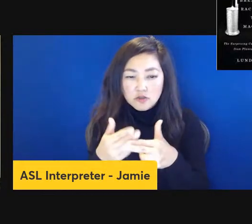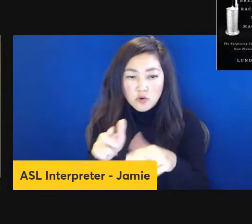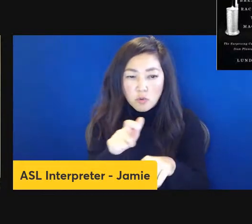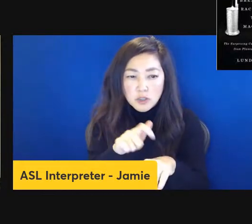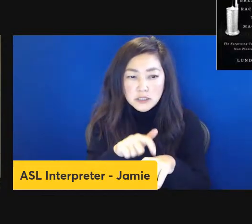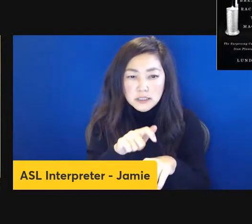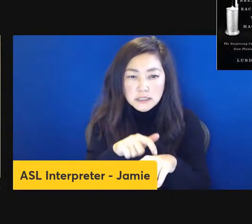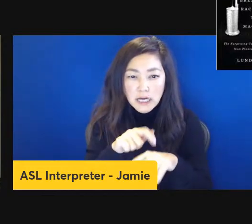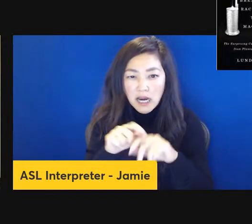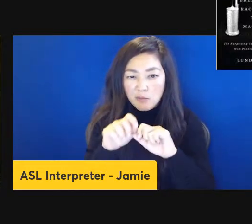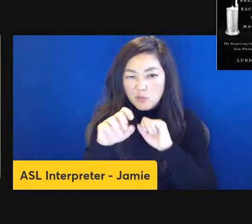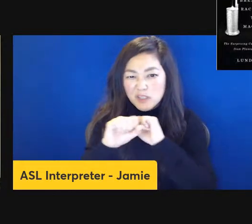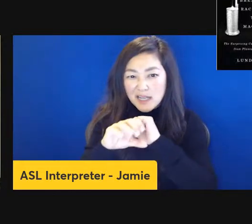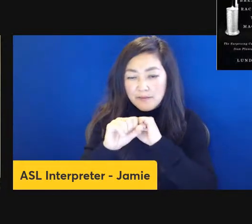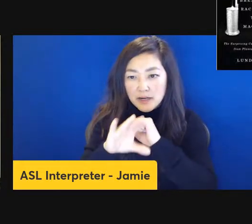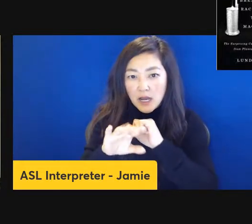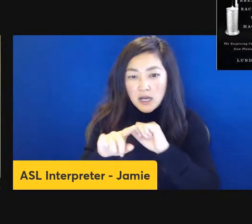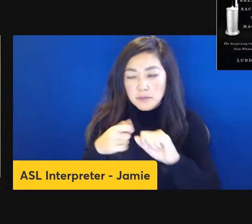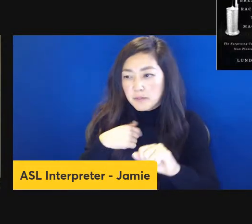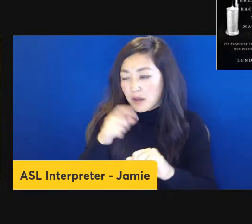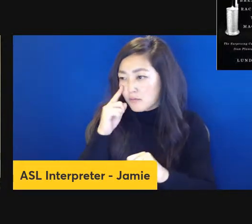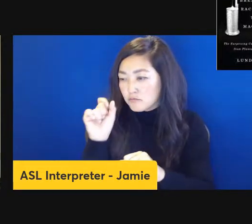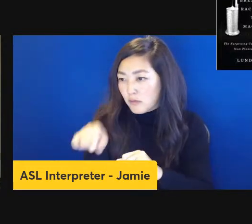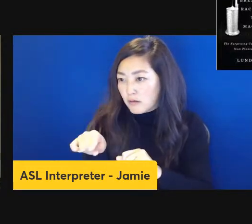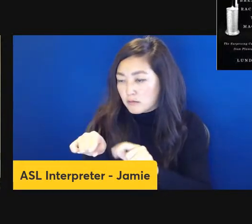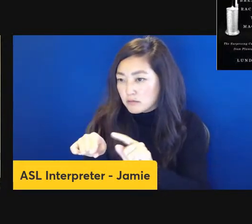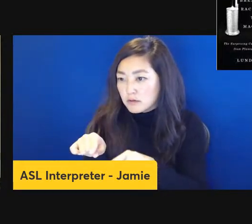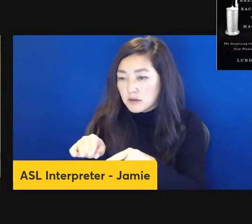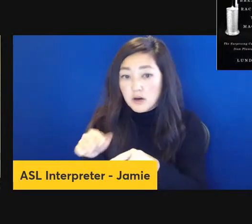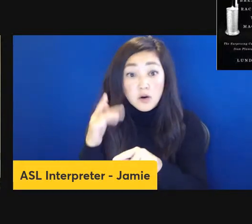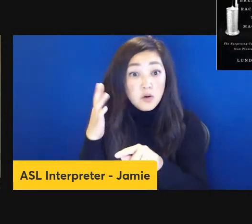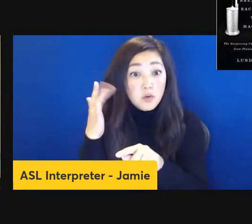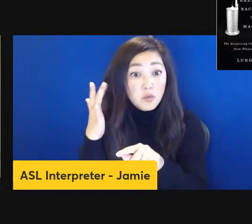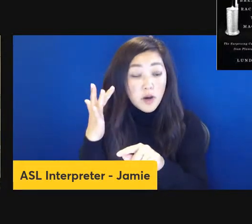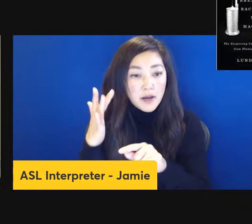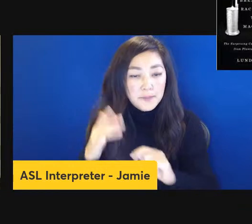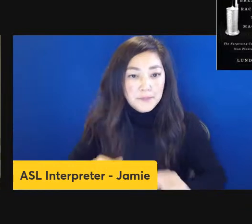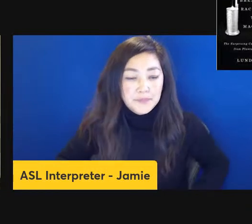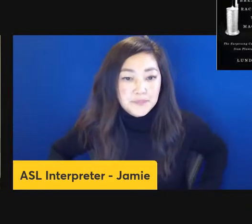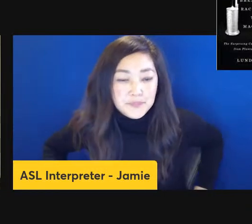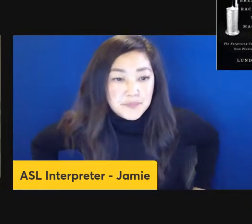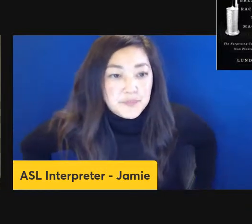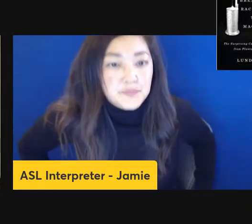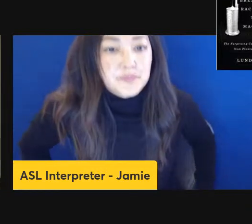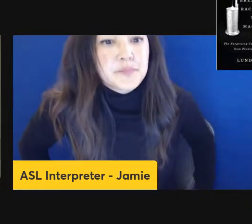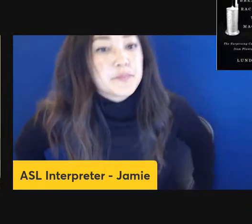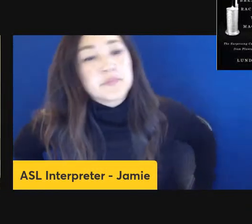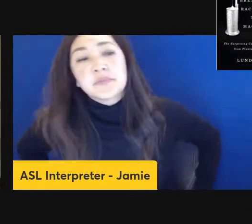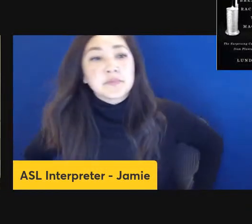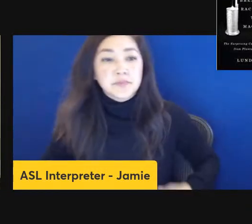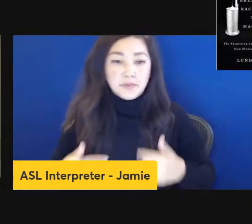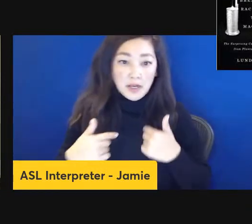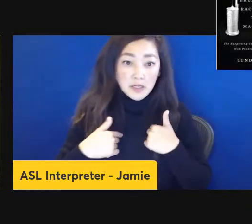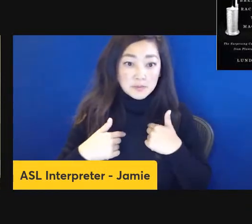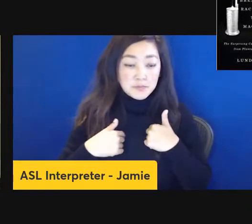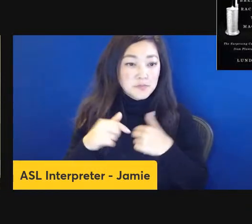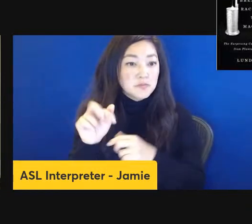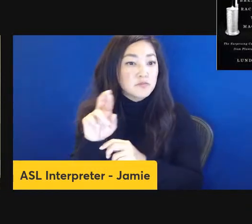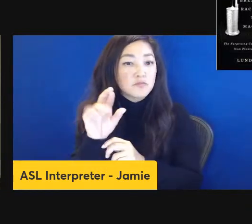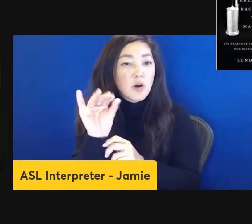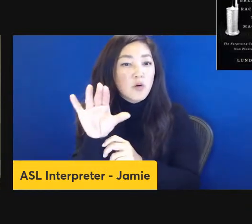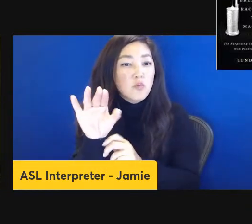my attention for several reasons. I was in a race in medicine workshop. This was back